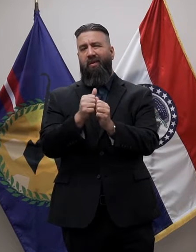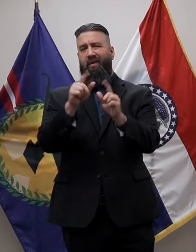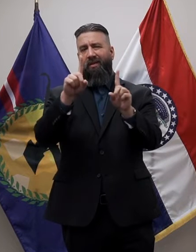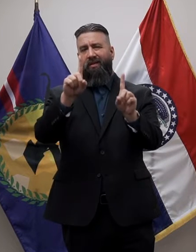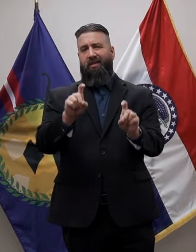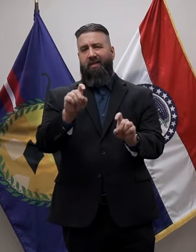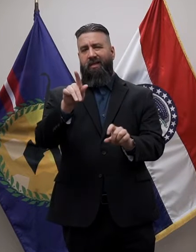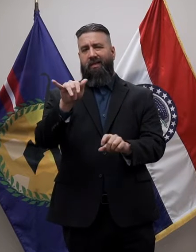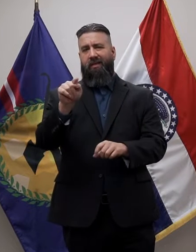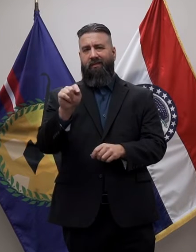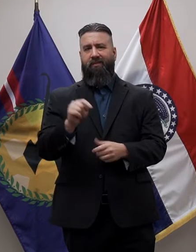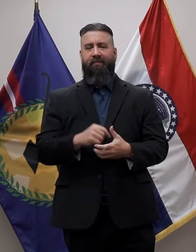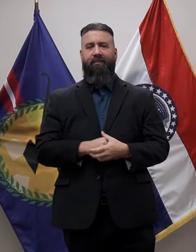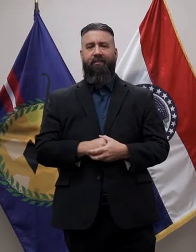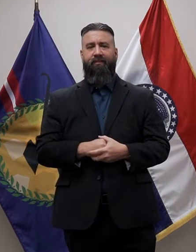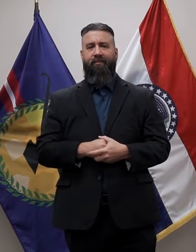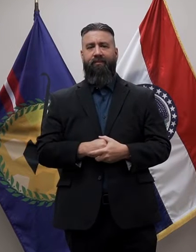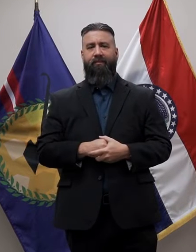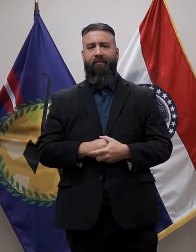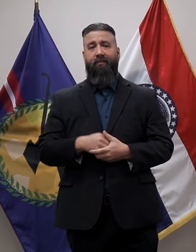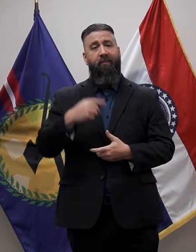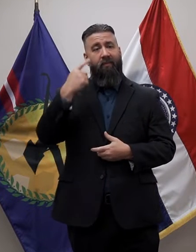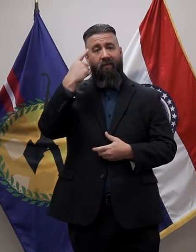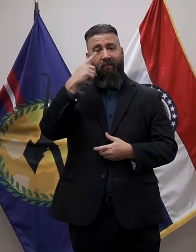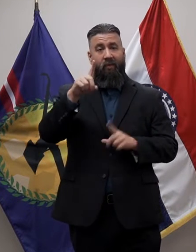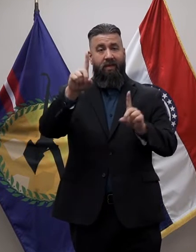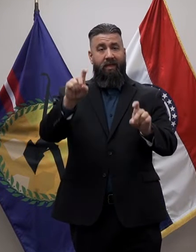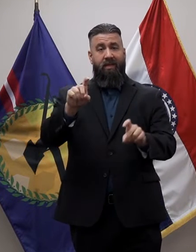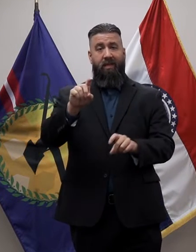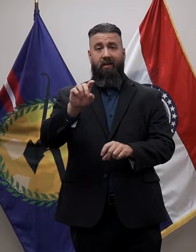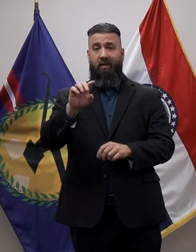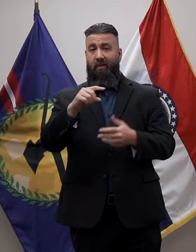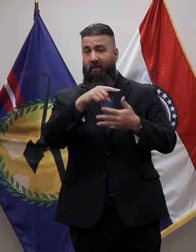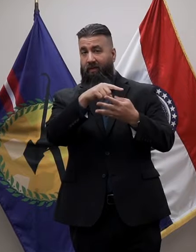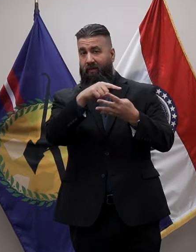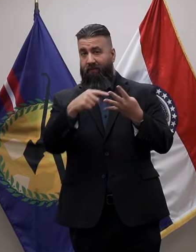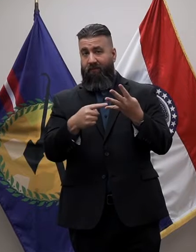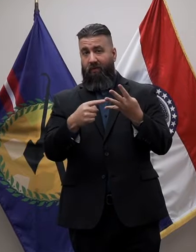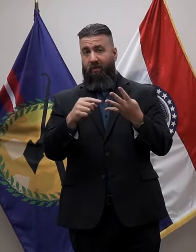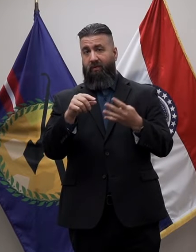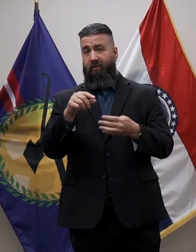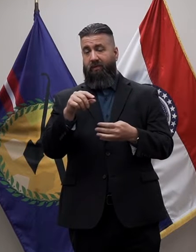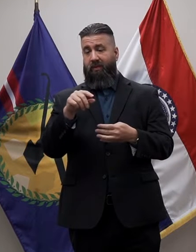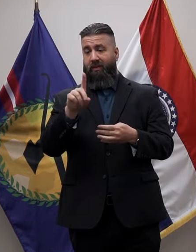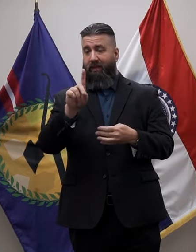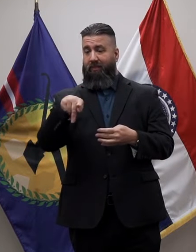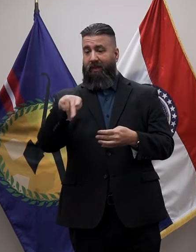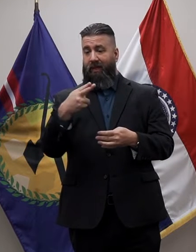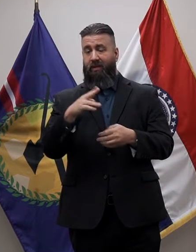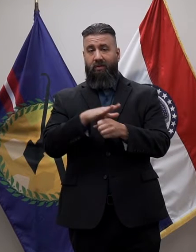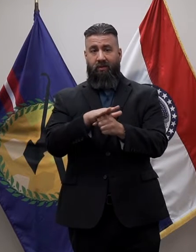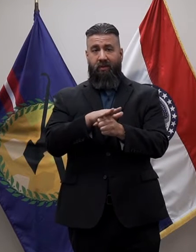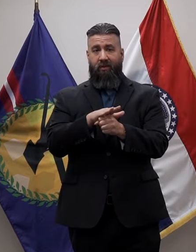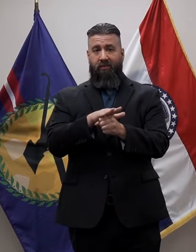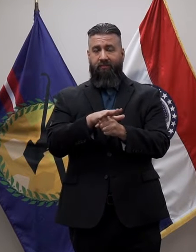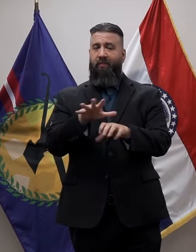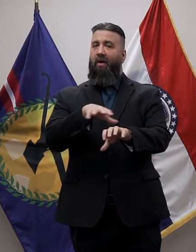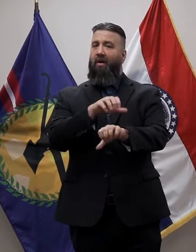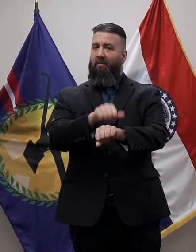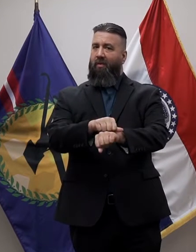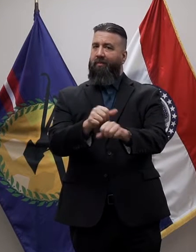library branches. For testing at the 4 locations, appointments are necessary, and they can be made